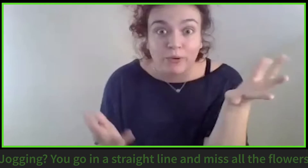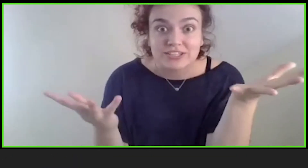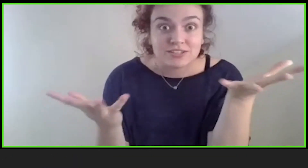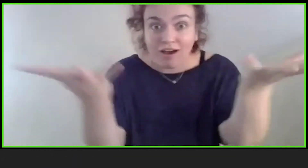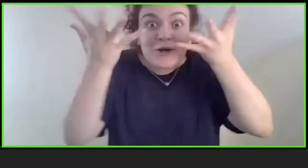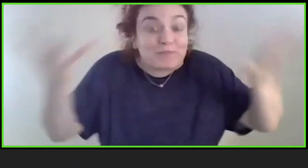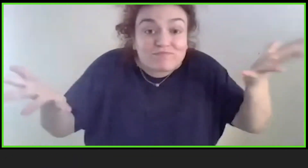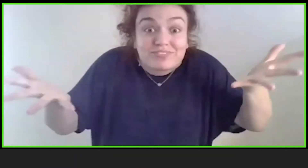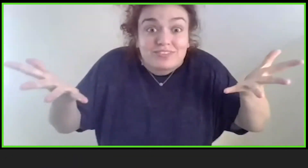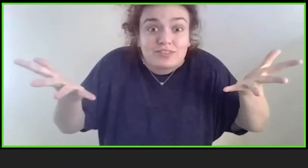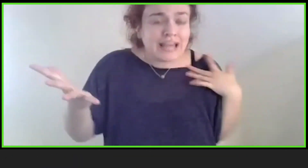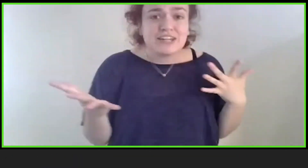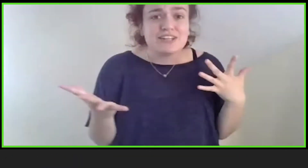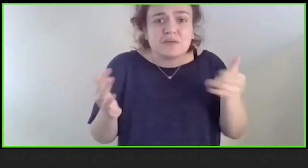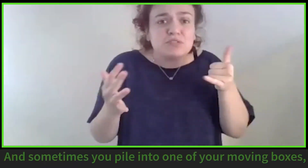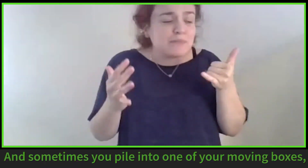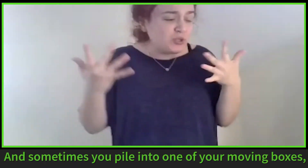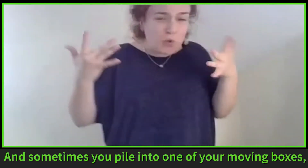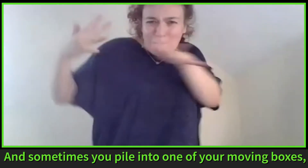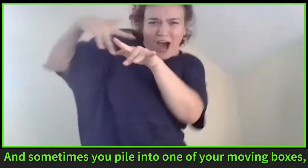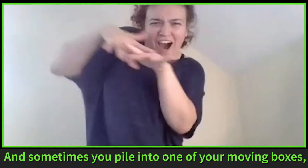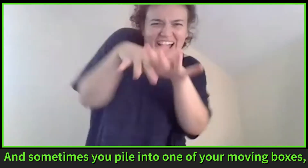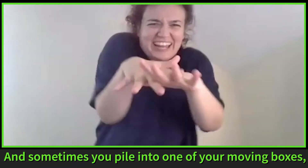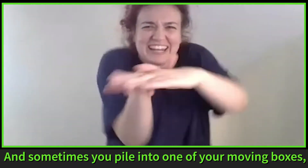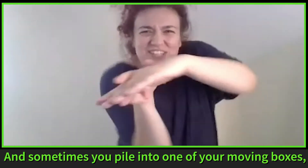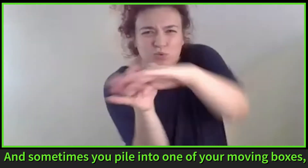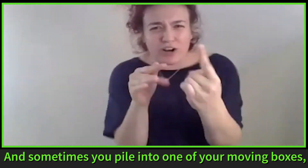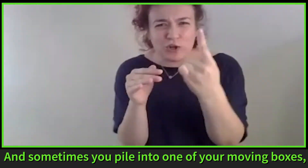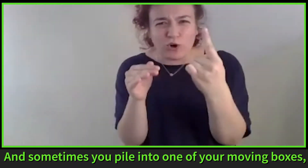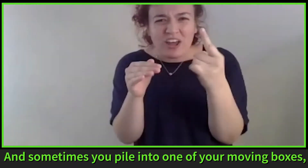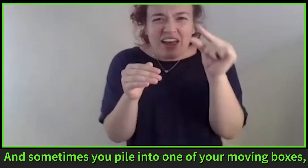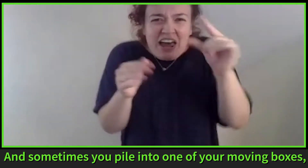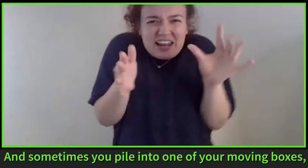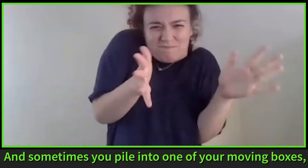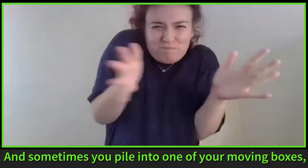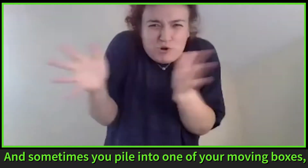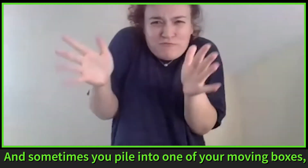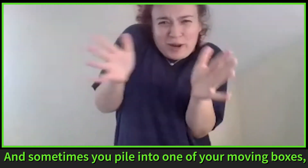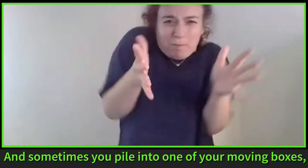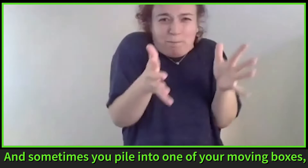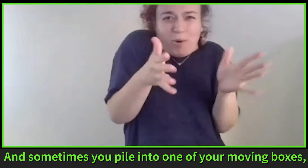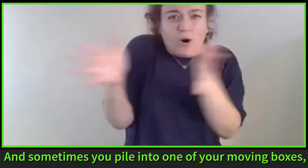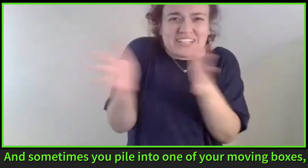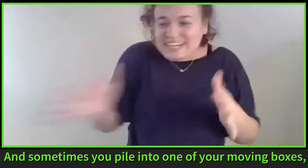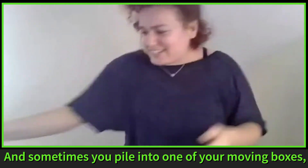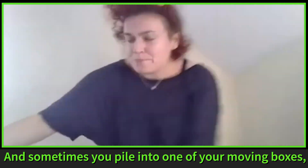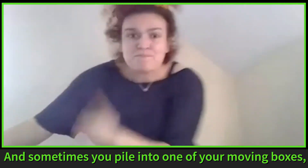flowers. And sometimes you all pile into one of your moving boxes.